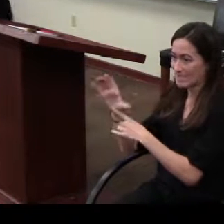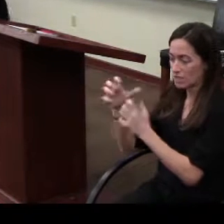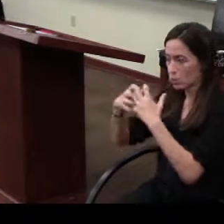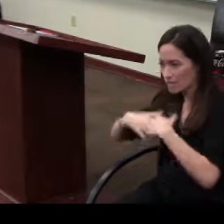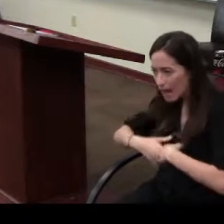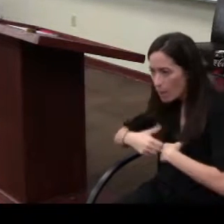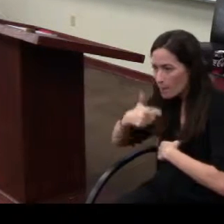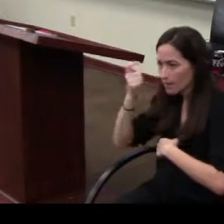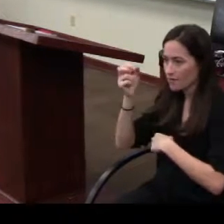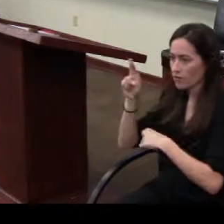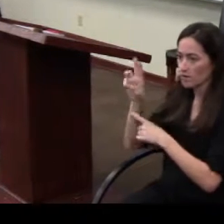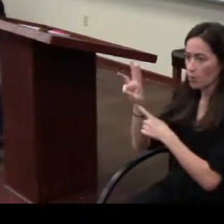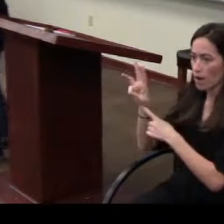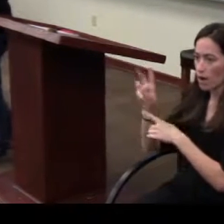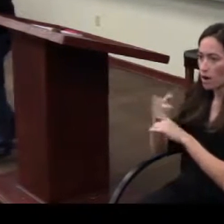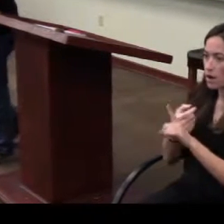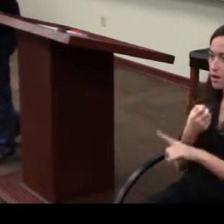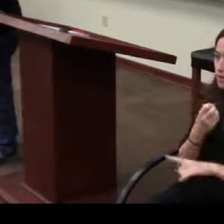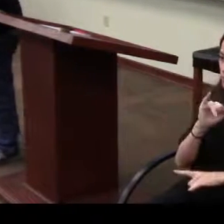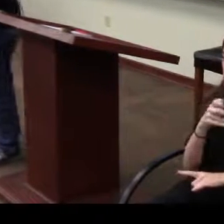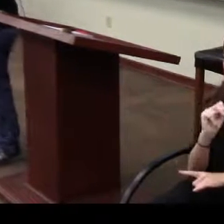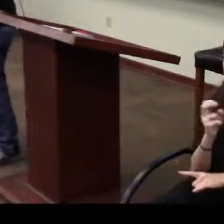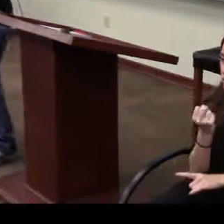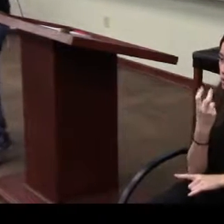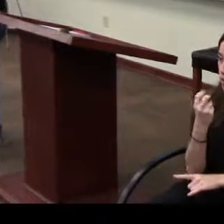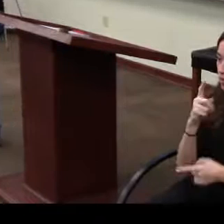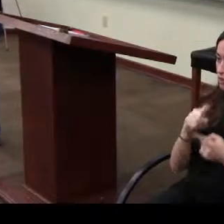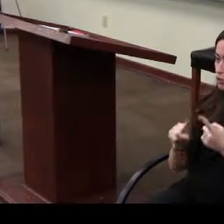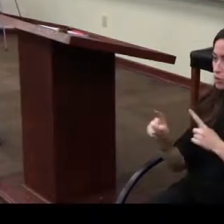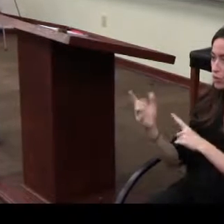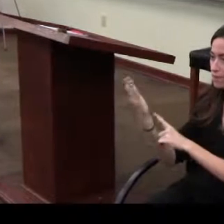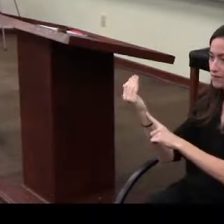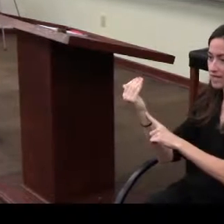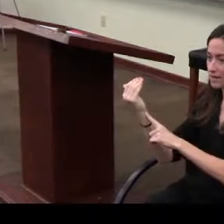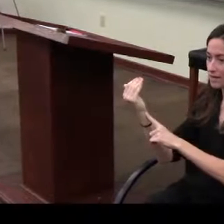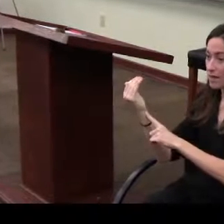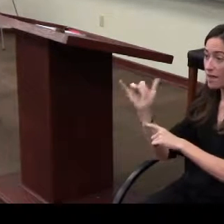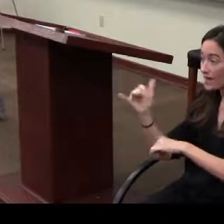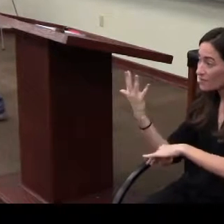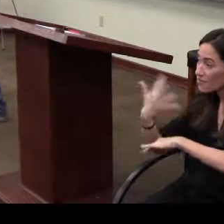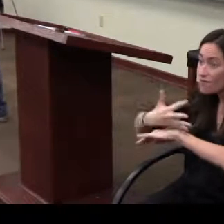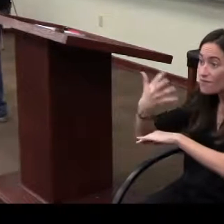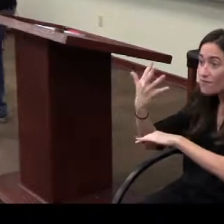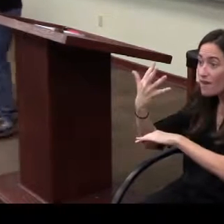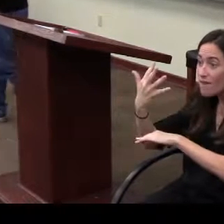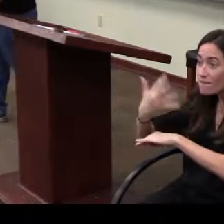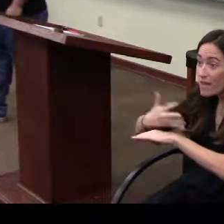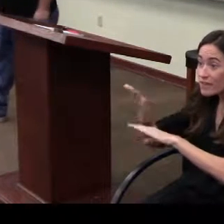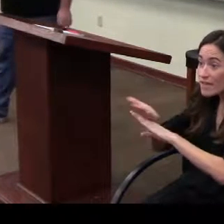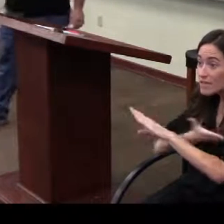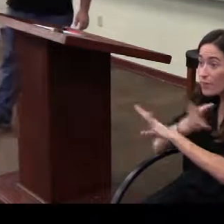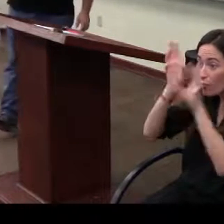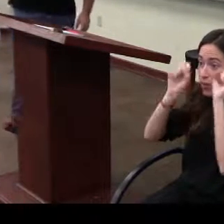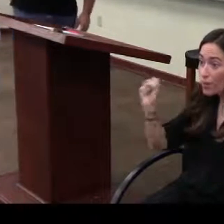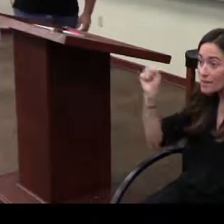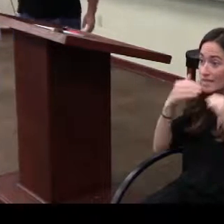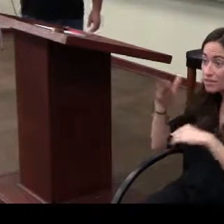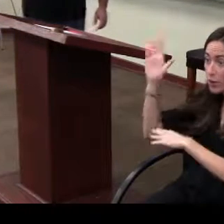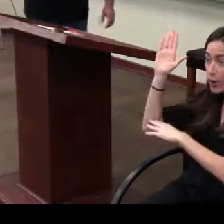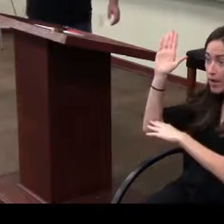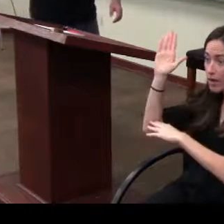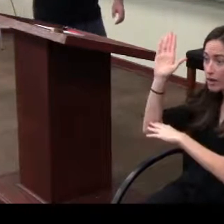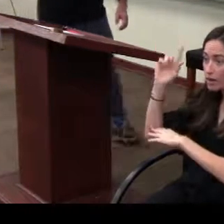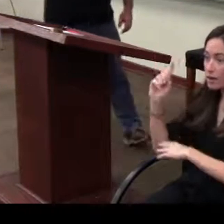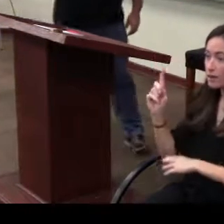ransomware from the 12th to 15th of January. That's 5 days before the inauguration. Somebody developed an